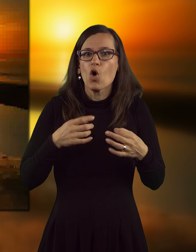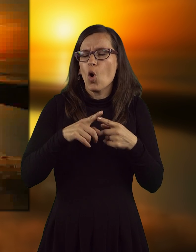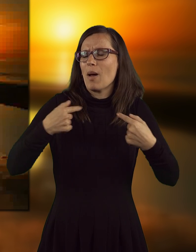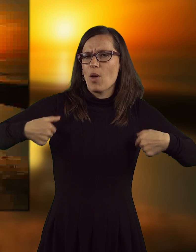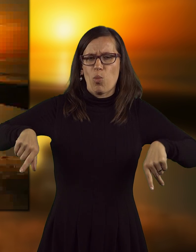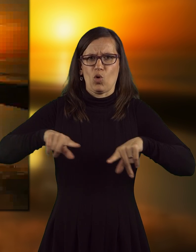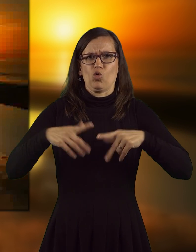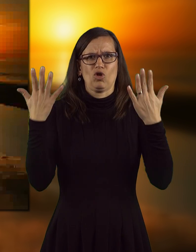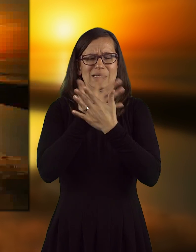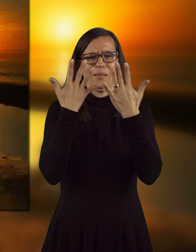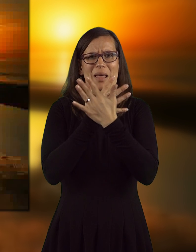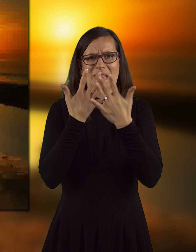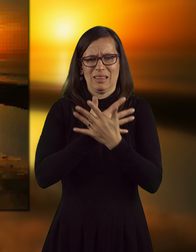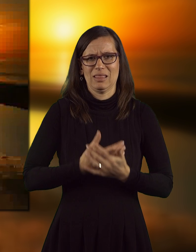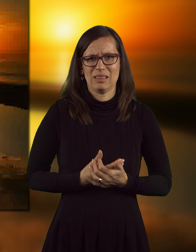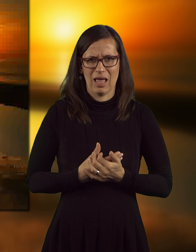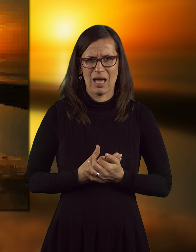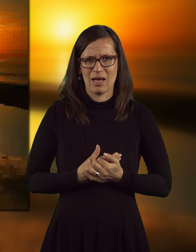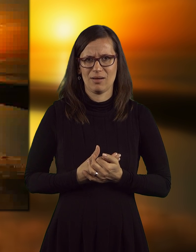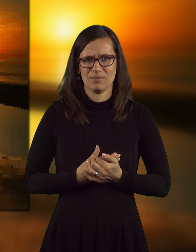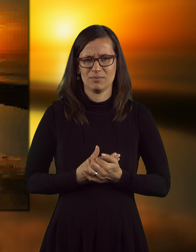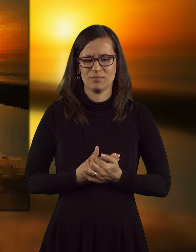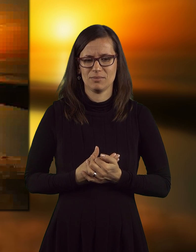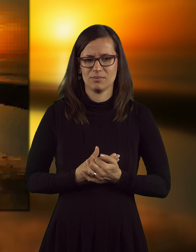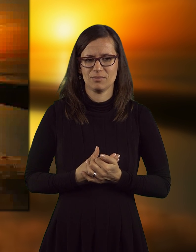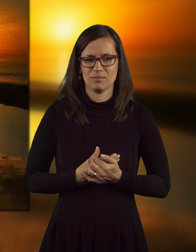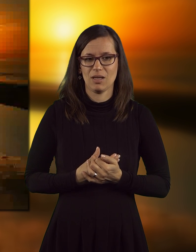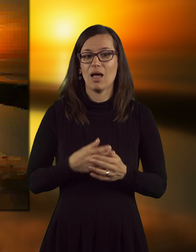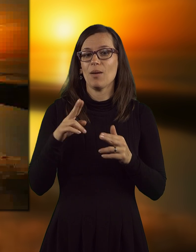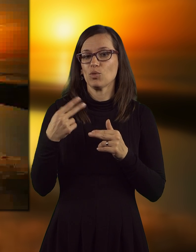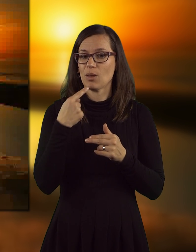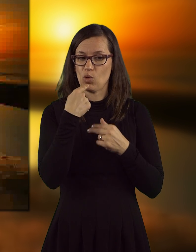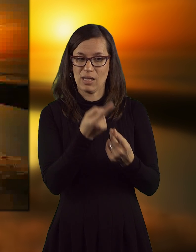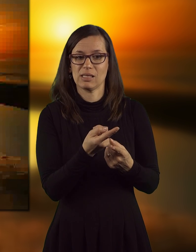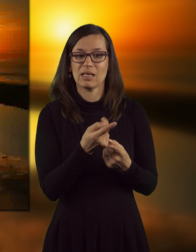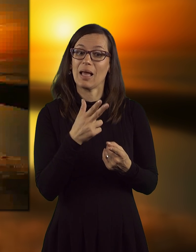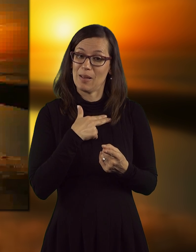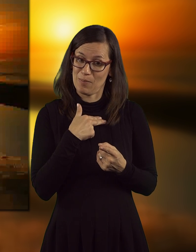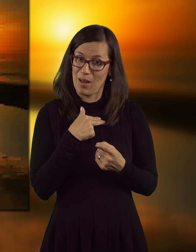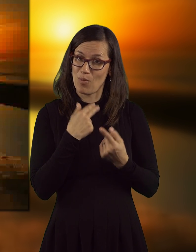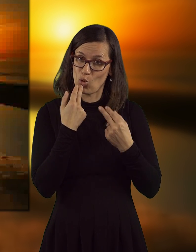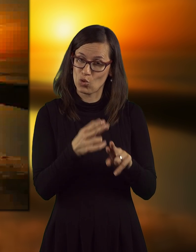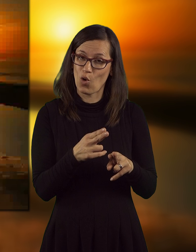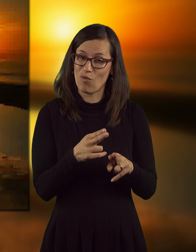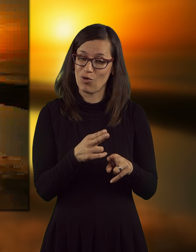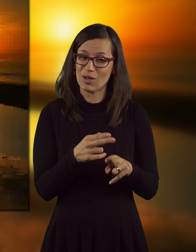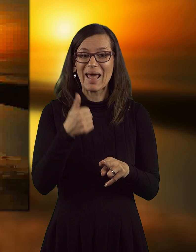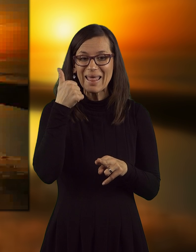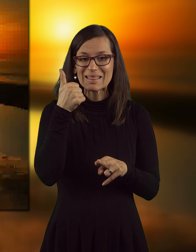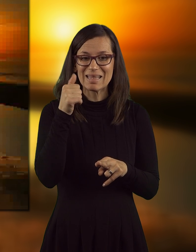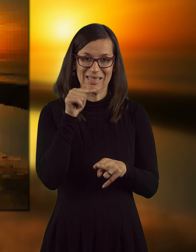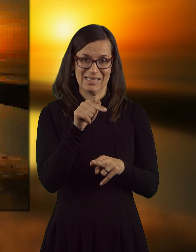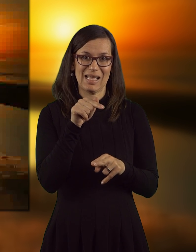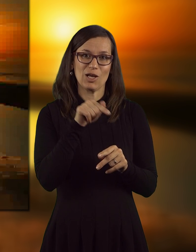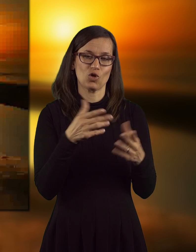freely into well-being when I'm surrounded by this confusion? And then say to them, and I've got the